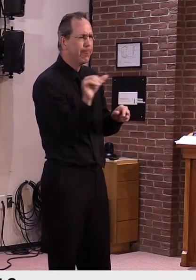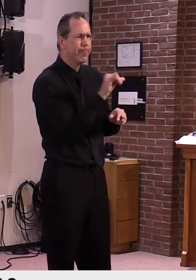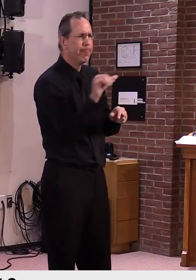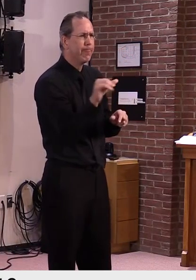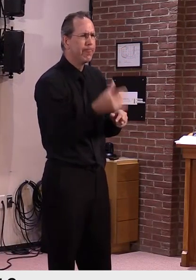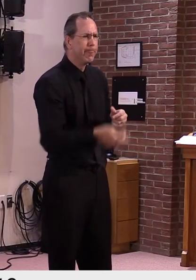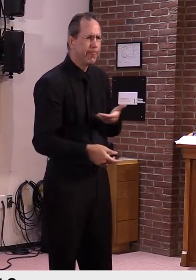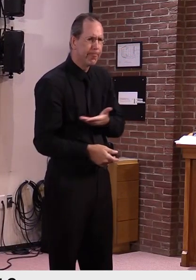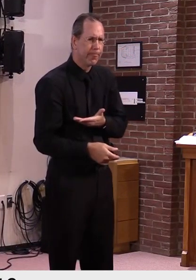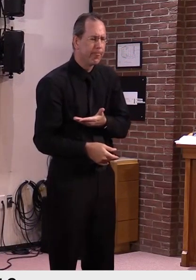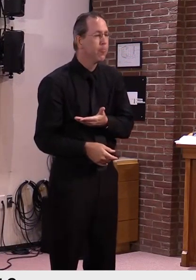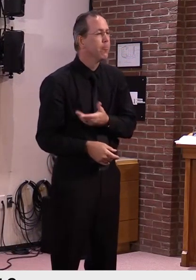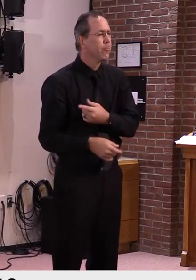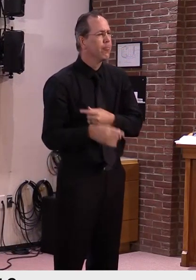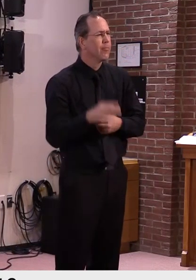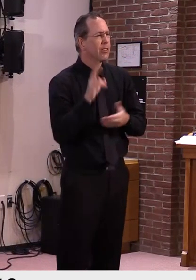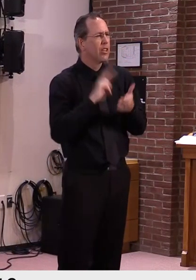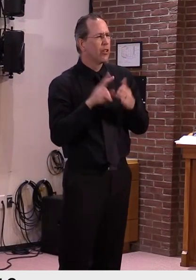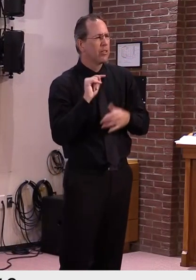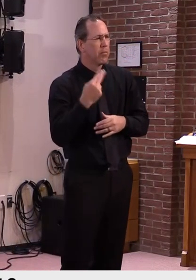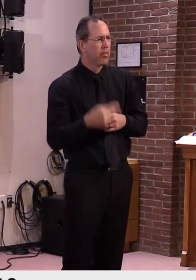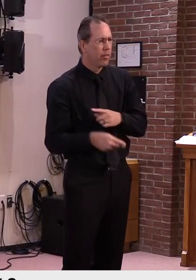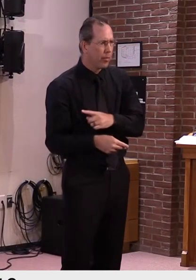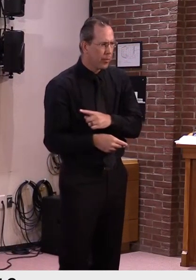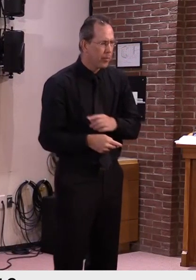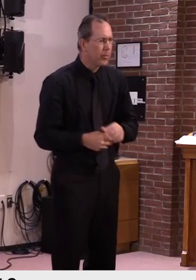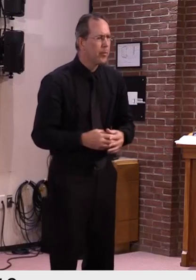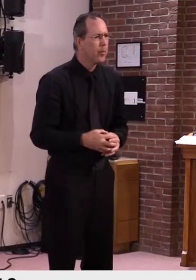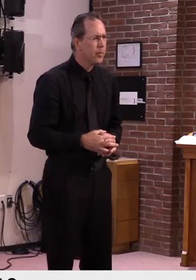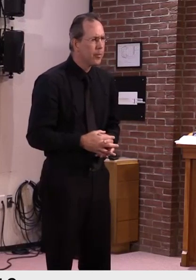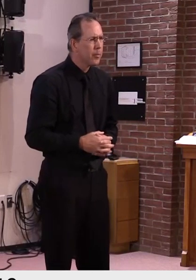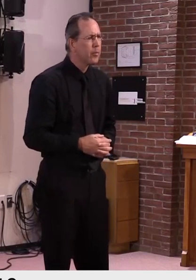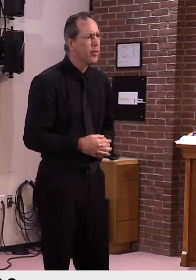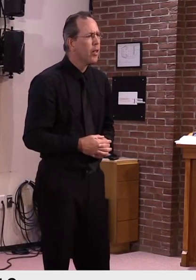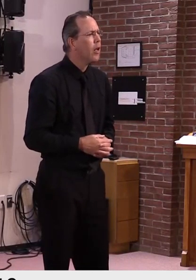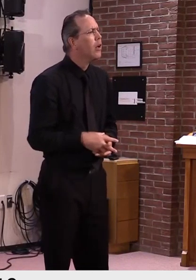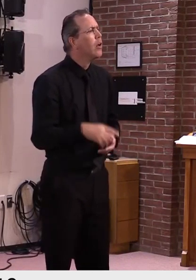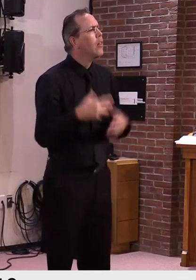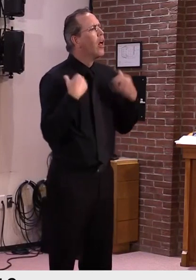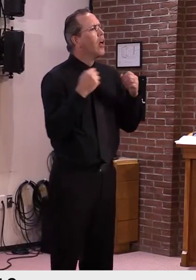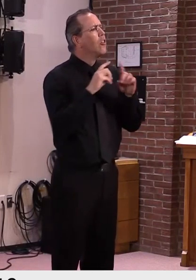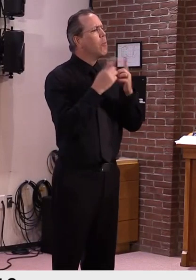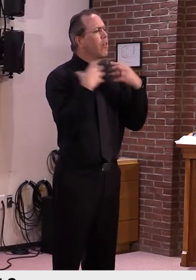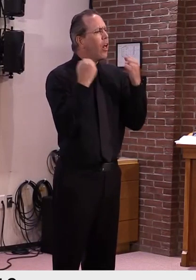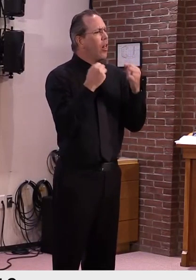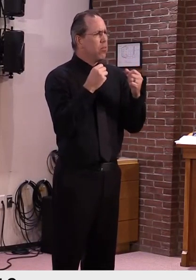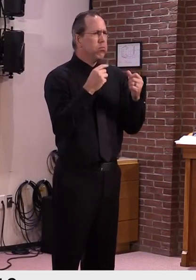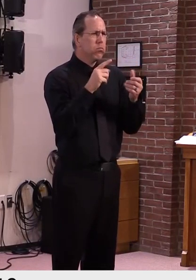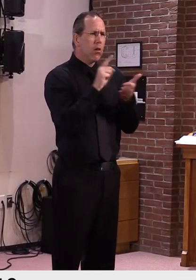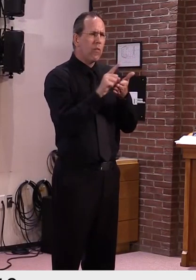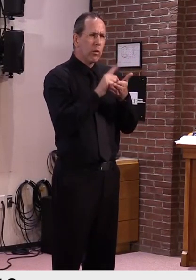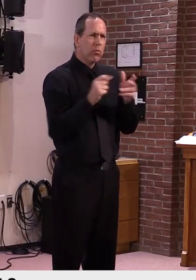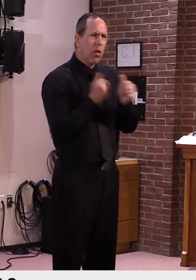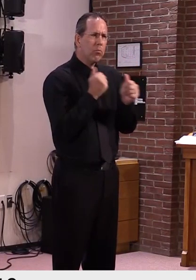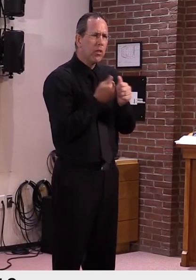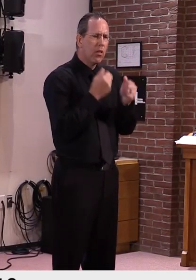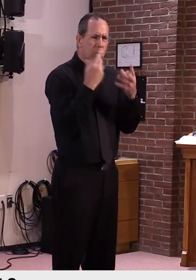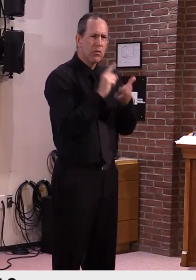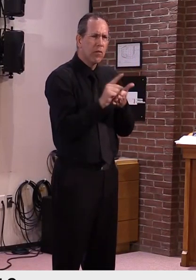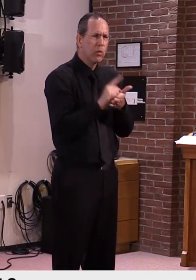I'll have Dr. Levine correct me if I'm wrong, but the health department will update that on a weekly basis. I think it's going to be updated